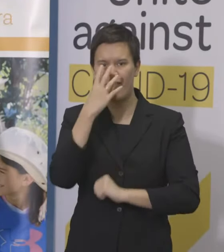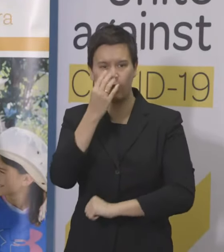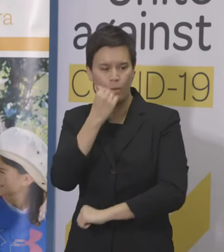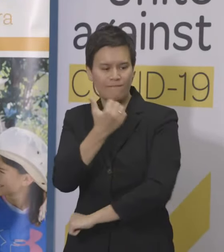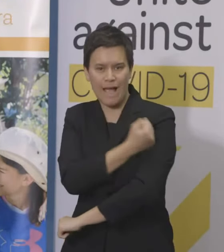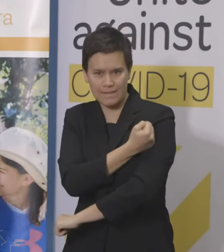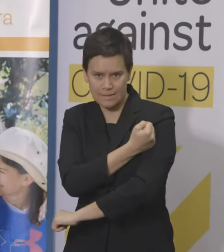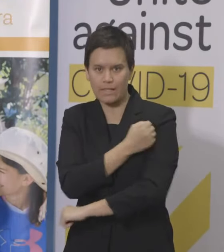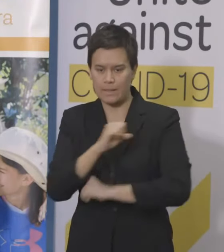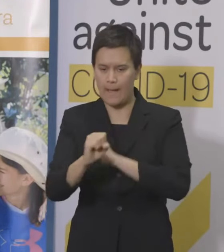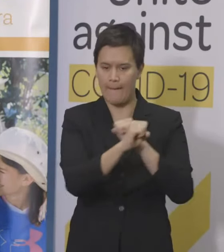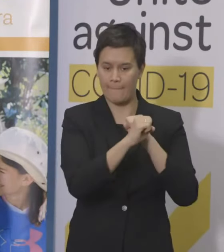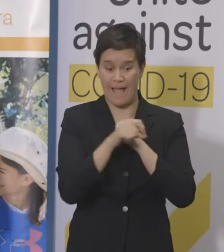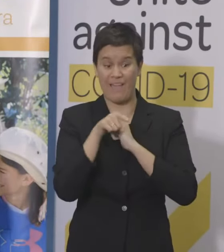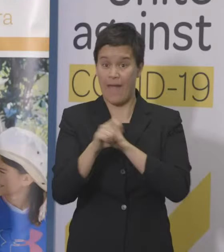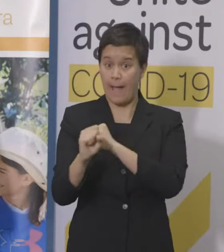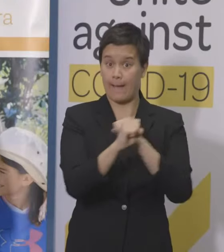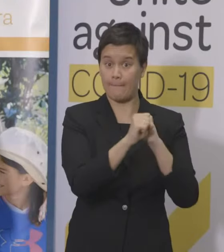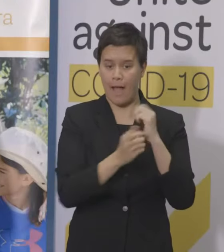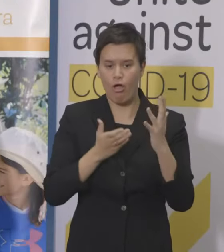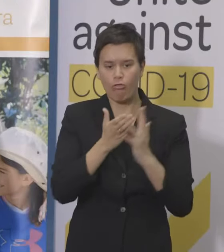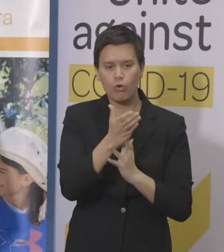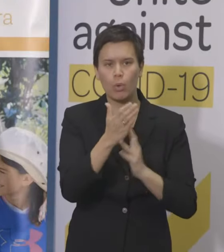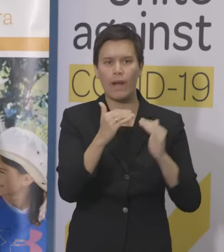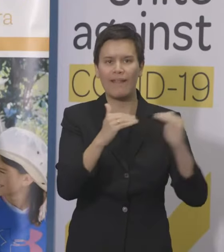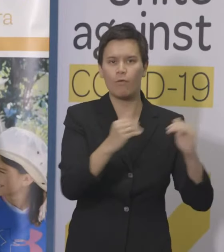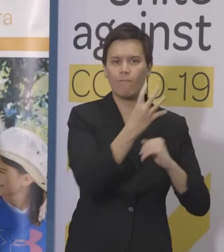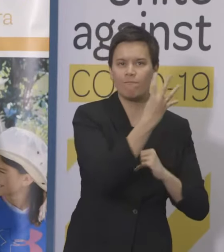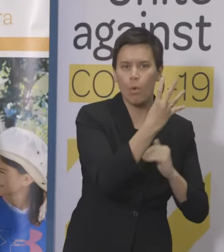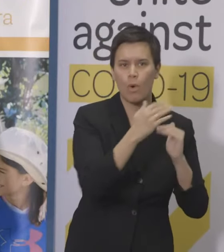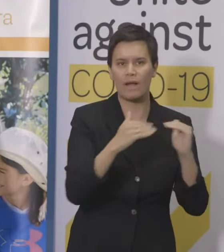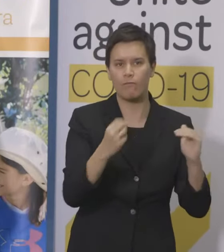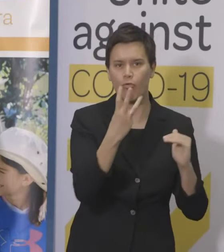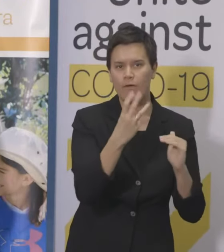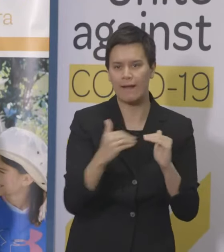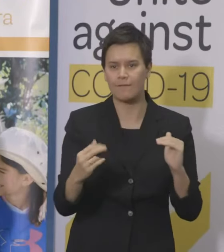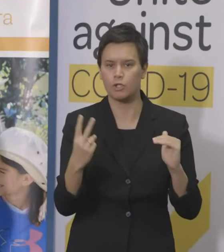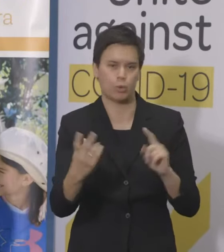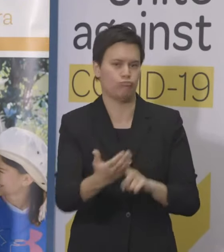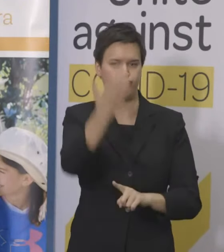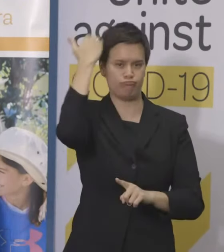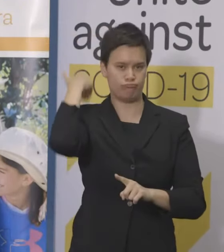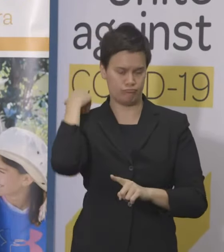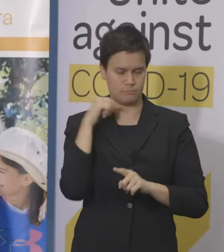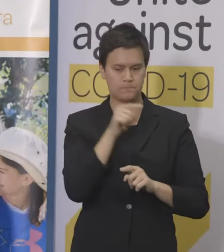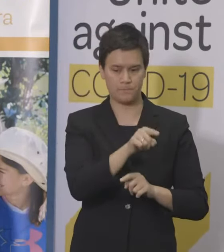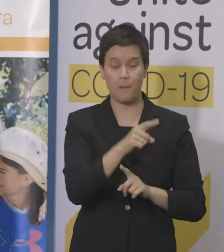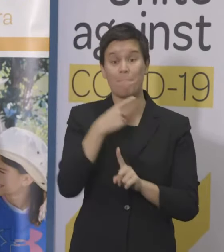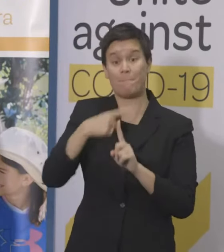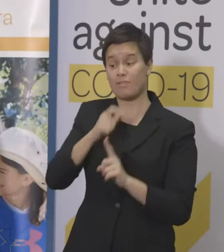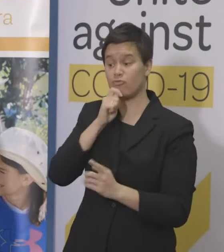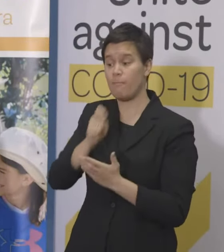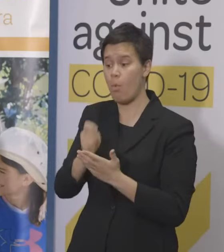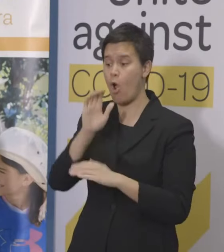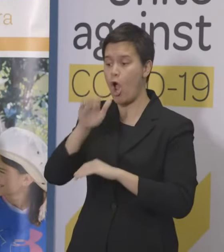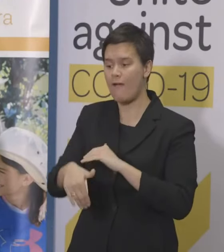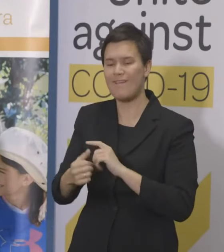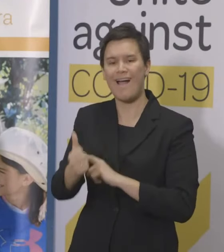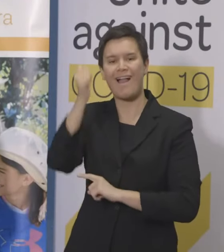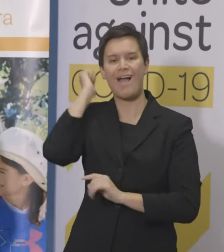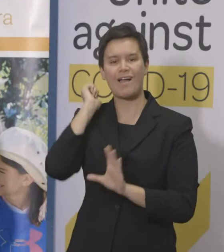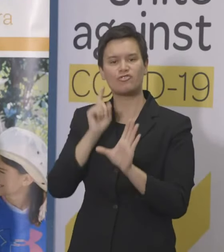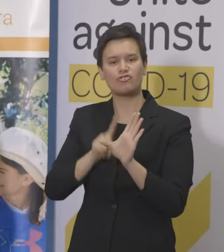in alert levels 4 and 3 and 2 earlier in the year, as well as last year's measles outbreak, particularly